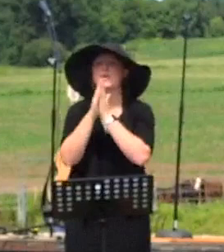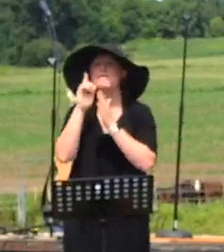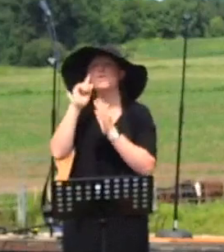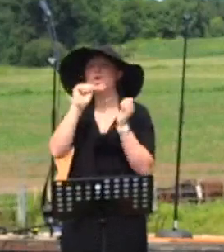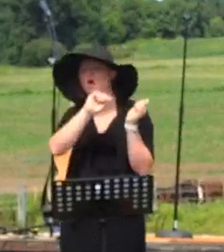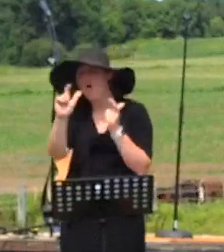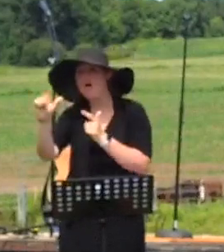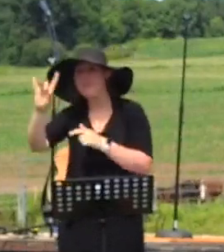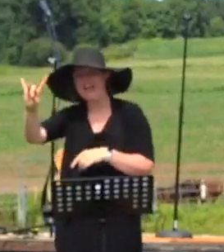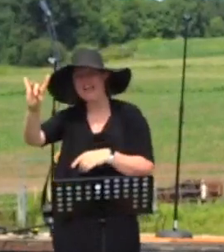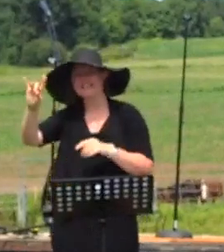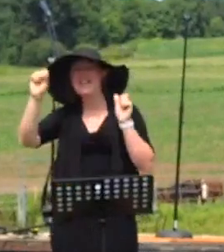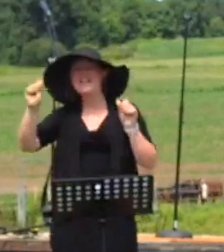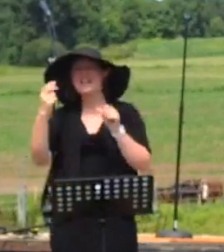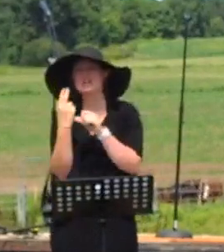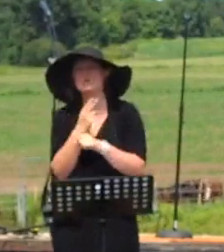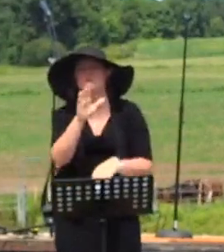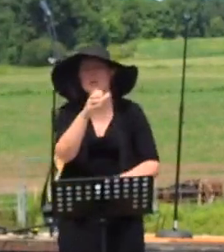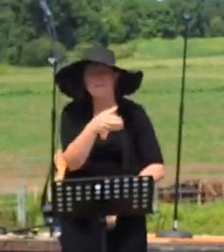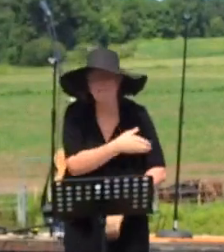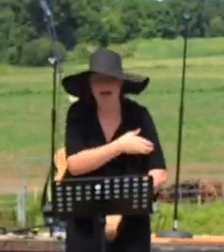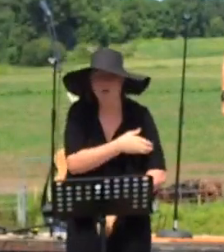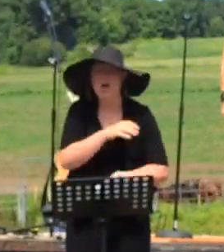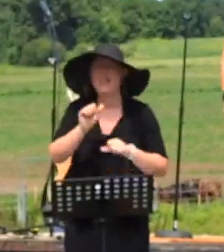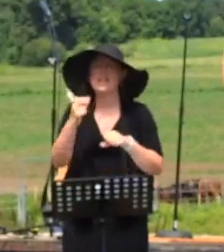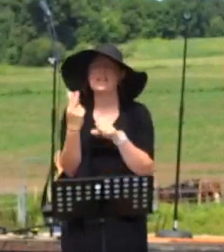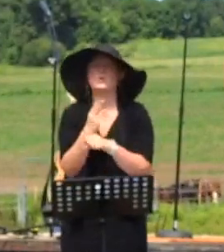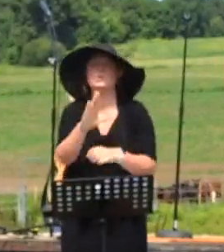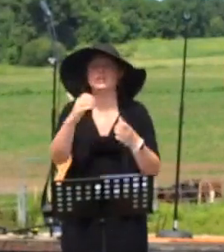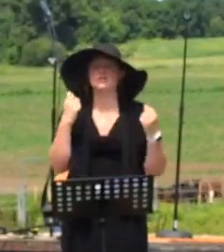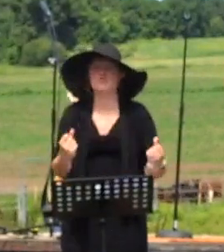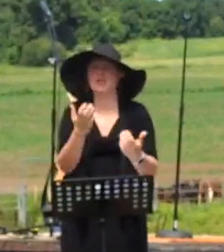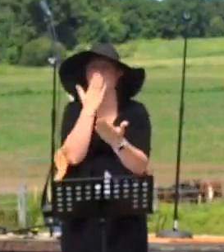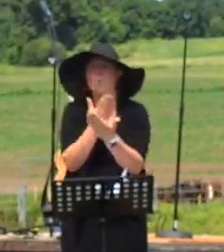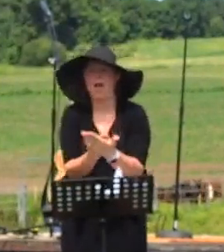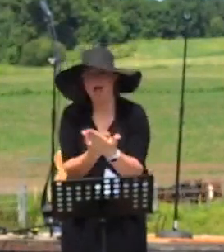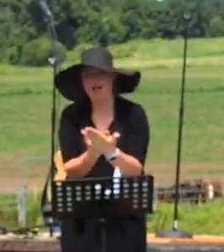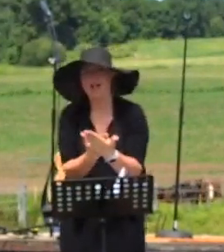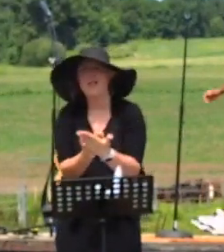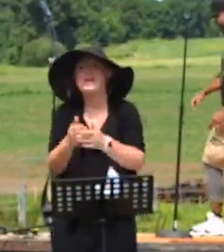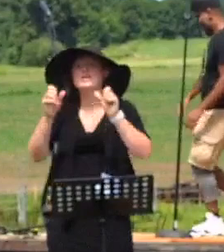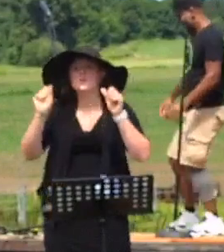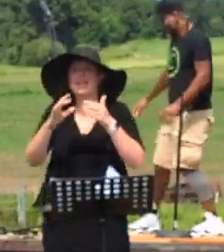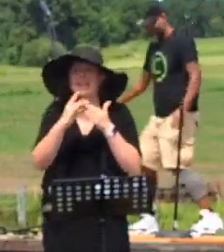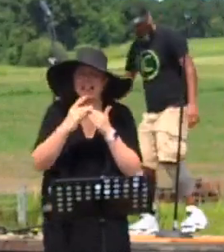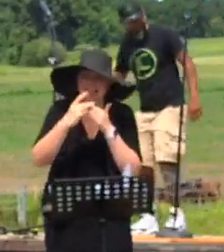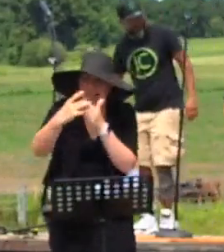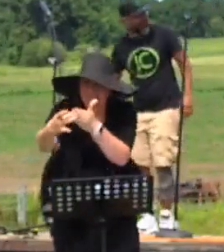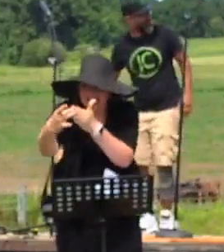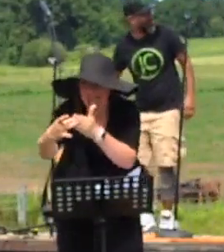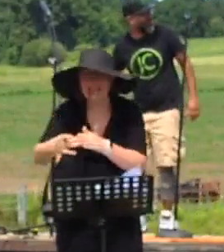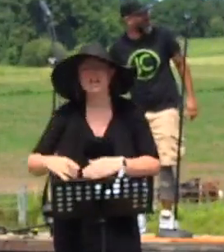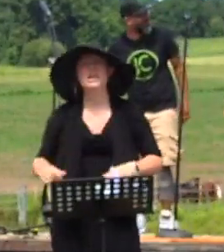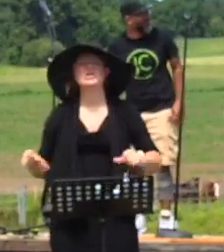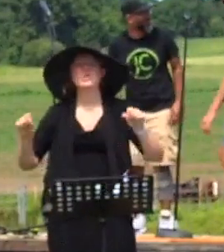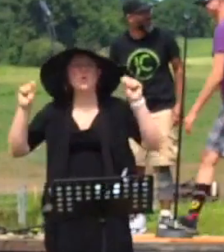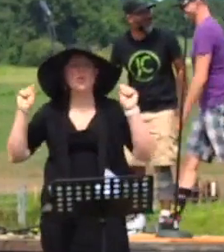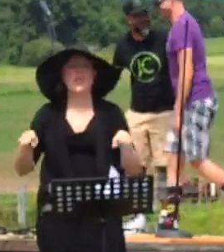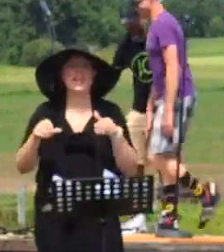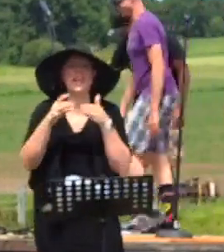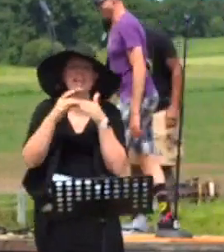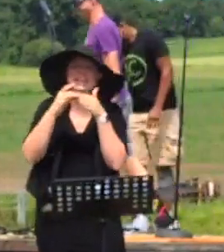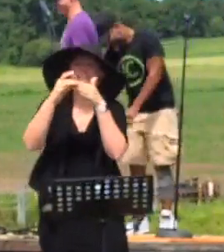can use that power, that they can use that strength well, so that they can lead, so that they can lead others